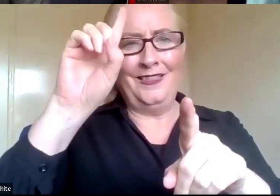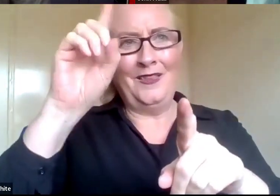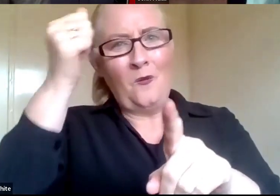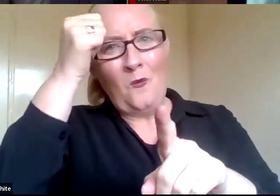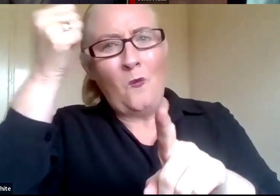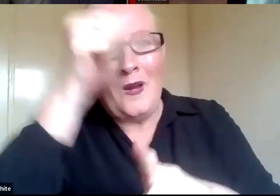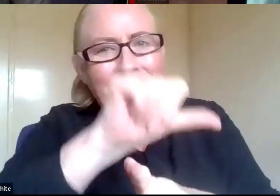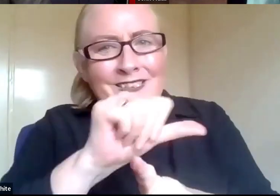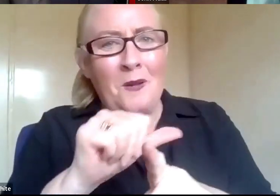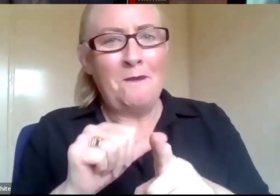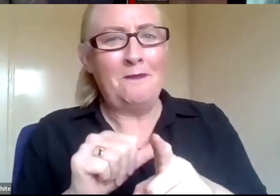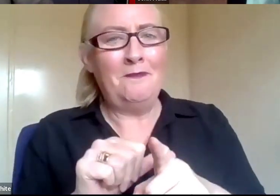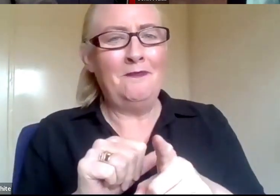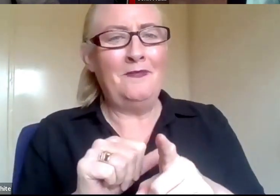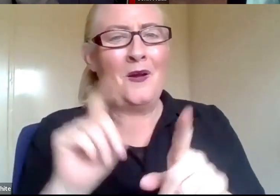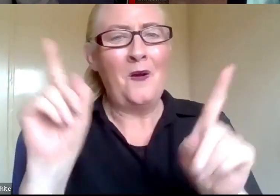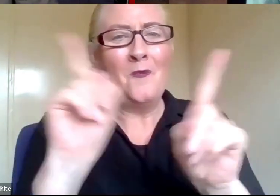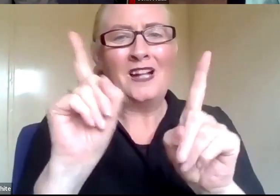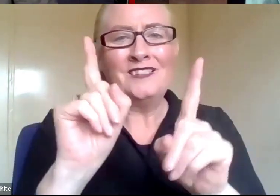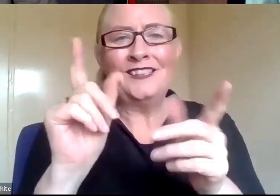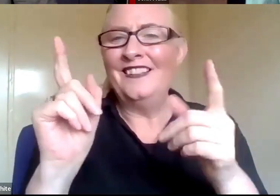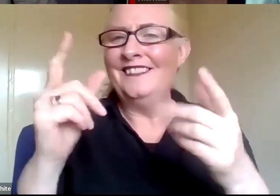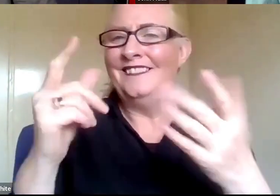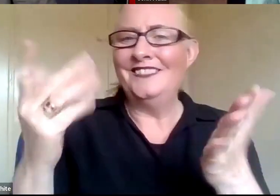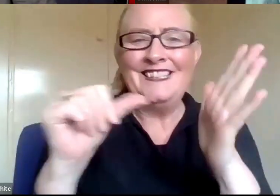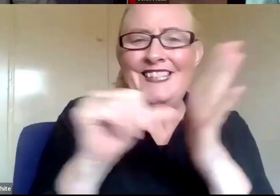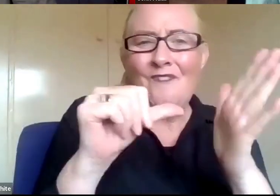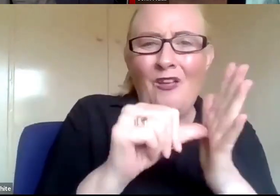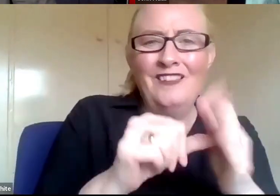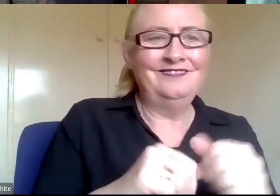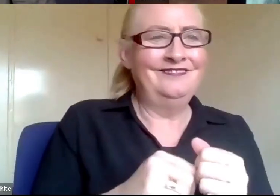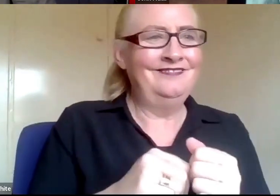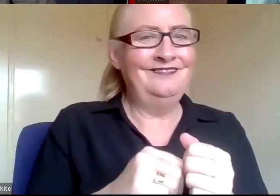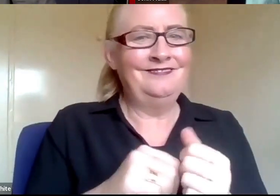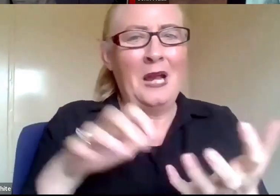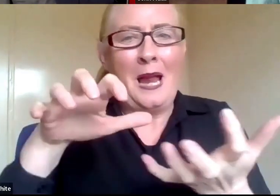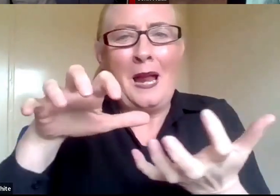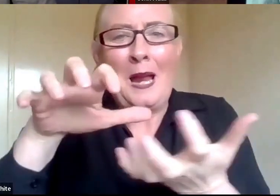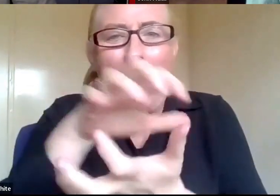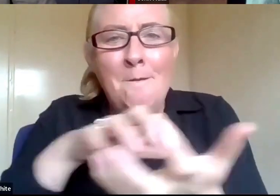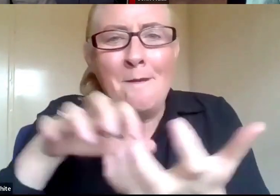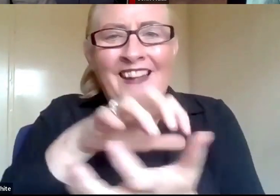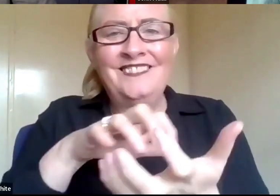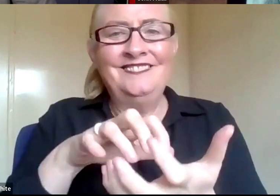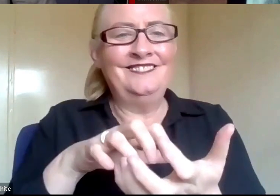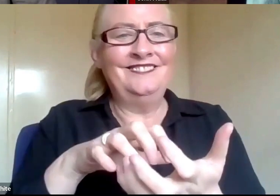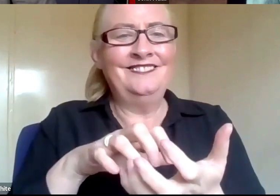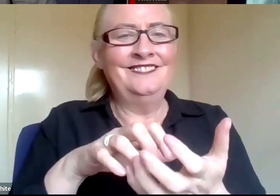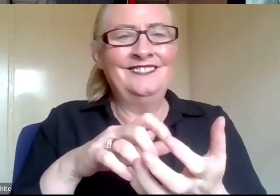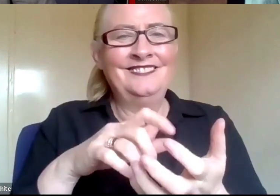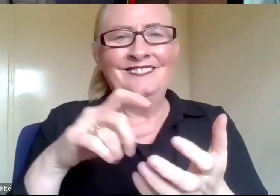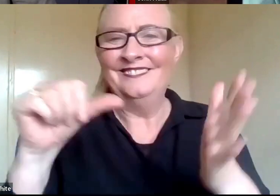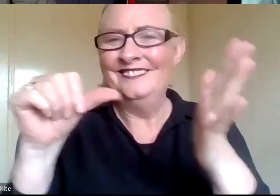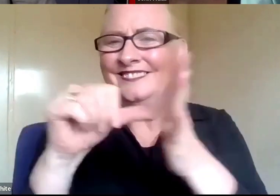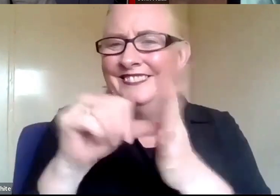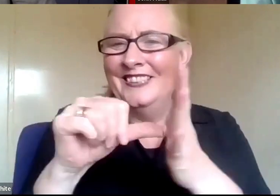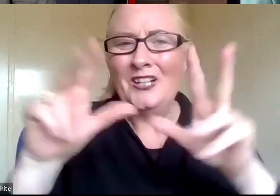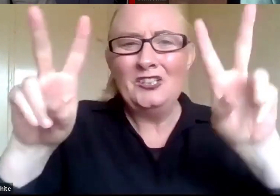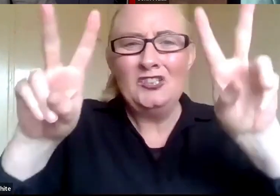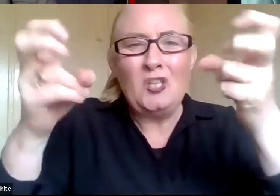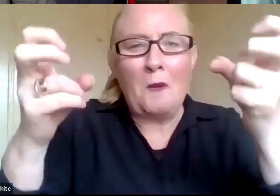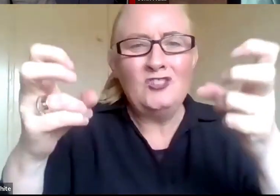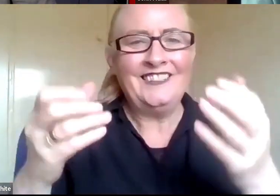It's a difficult, complicated subject, but you know already a great deal about it. So I'm